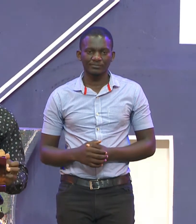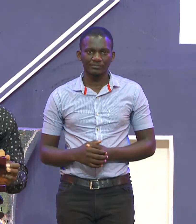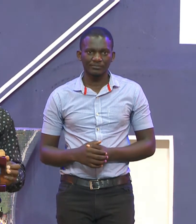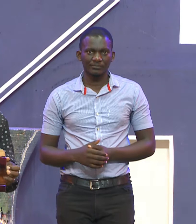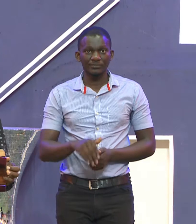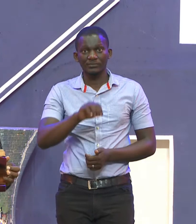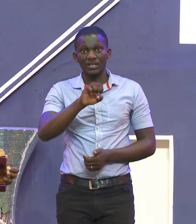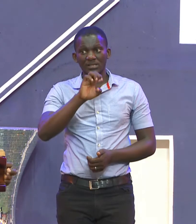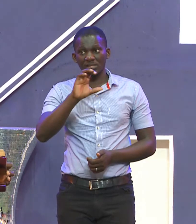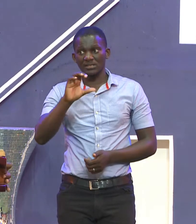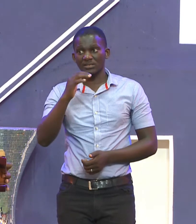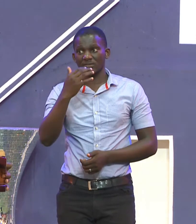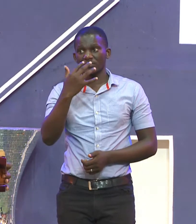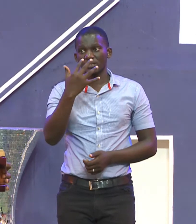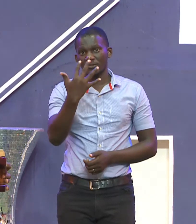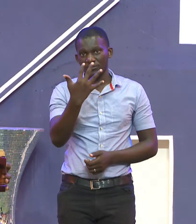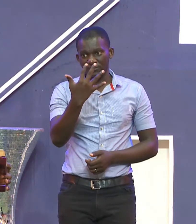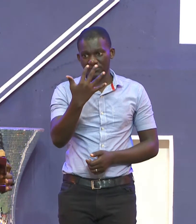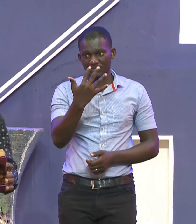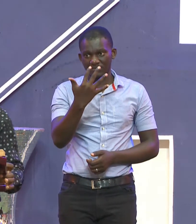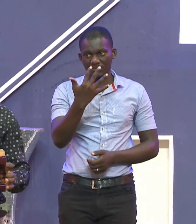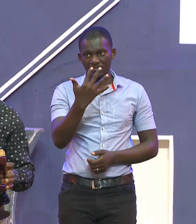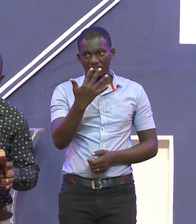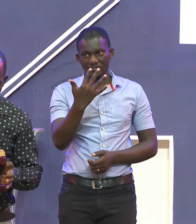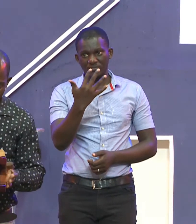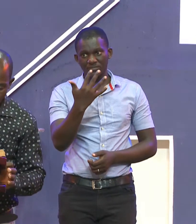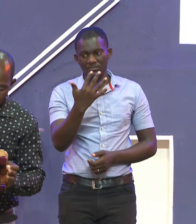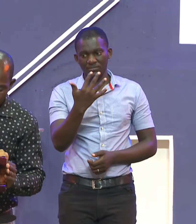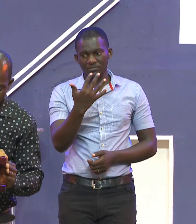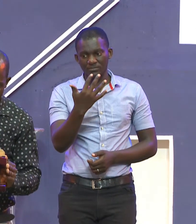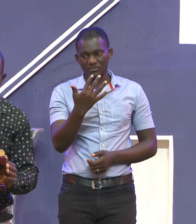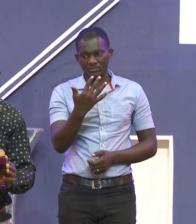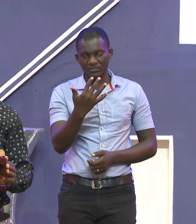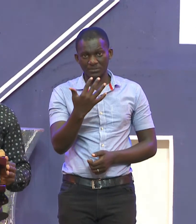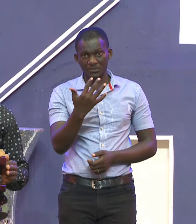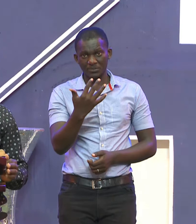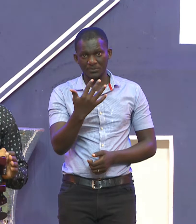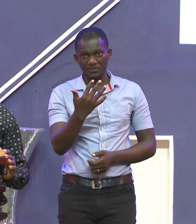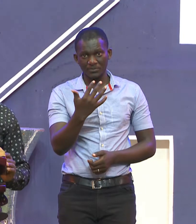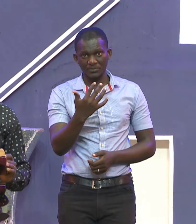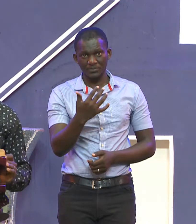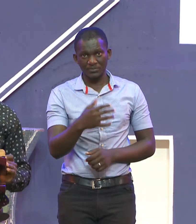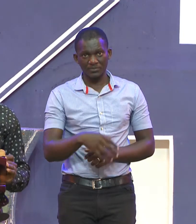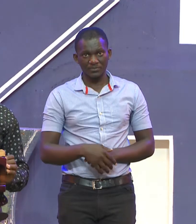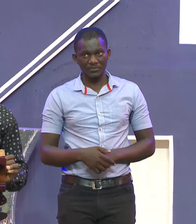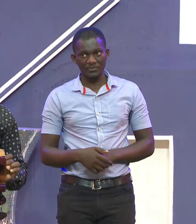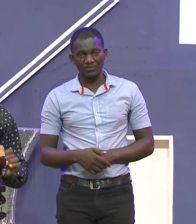mubuli zitano nange nasoma. So Ecclesiastes 5. Okumanga ekigere